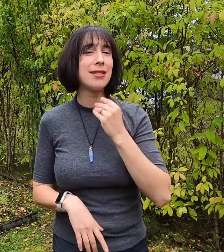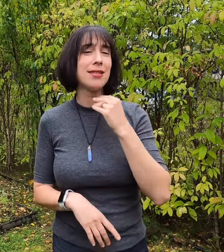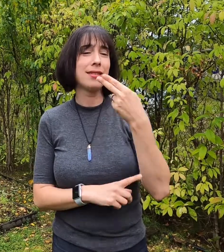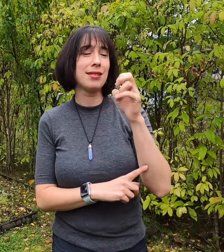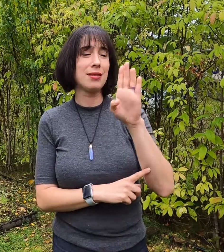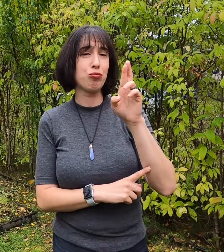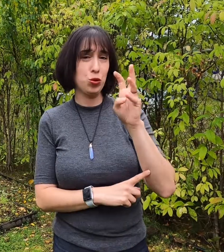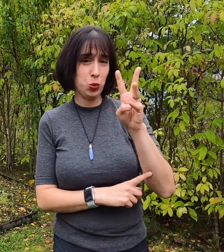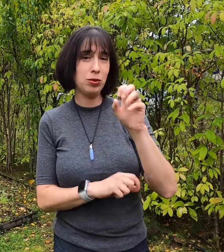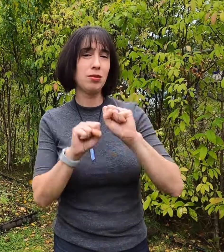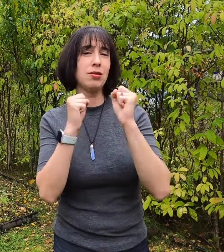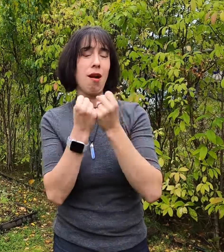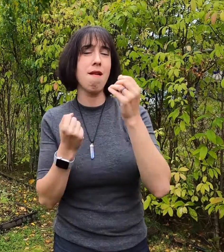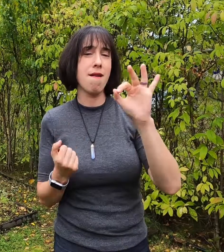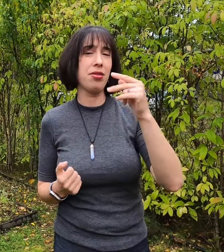Society of the Deaf.